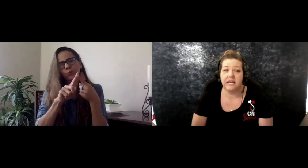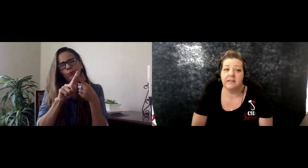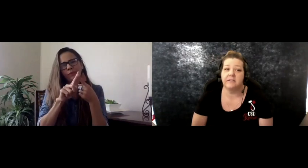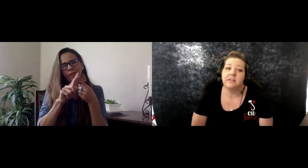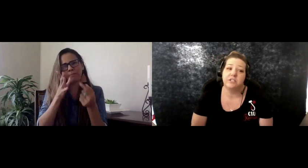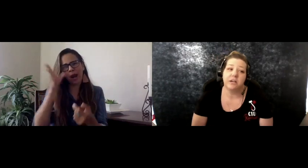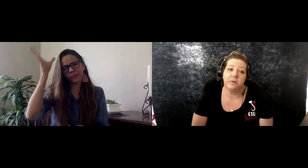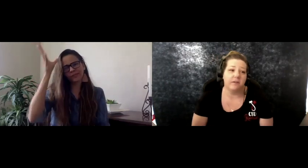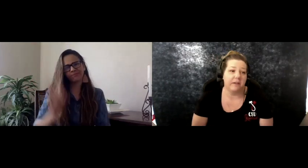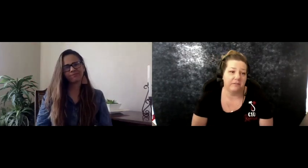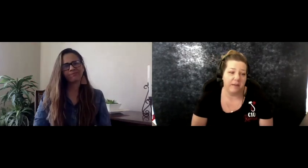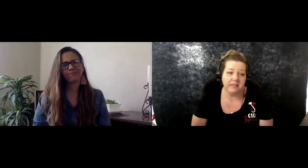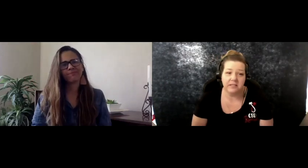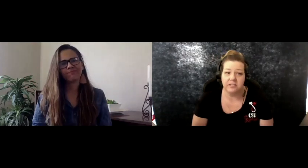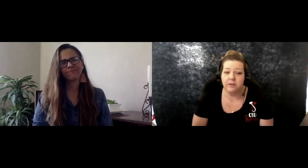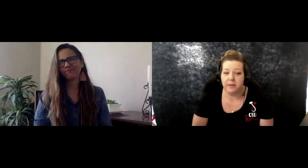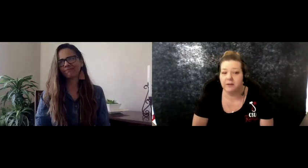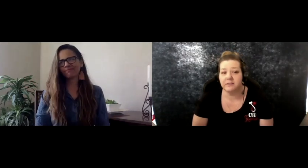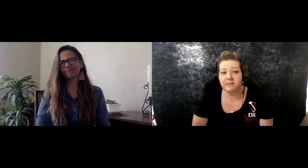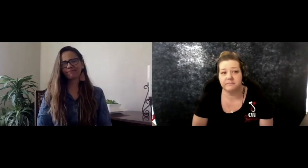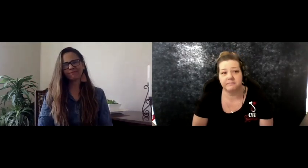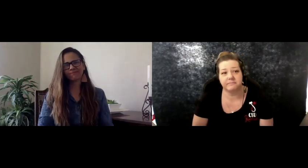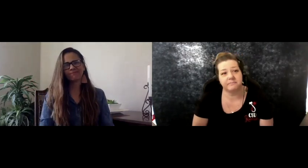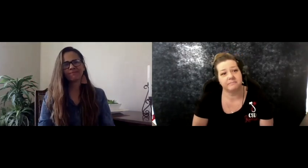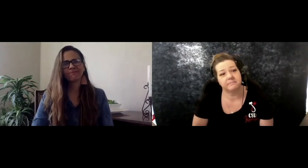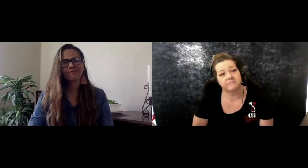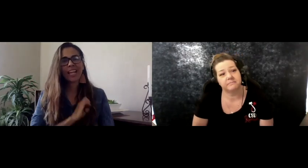to kind of share with our other families and to other parents?